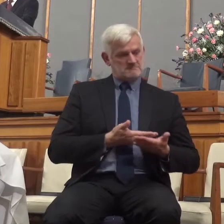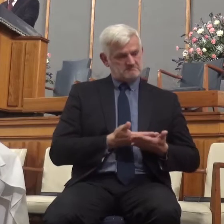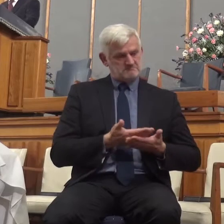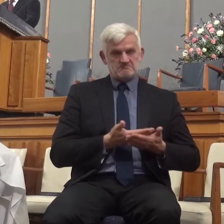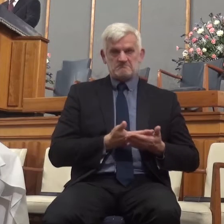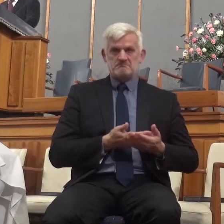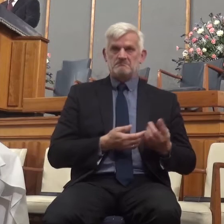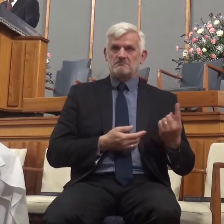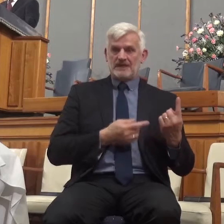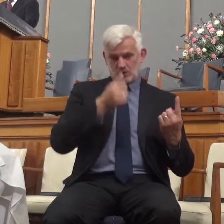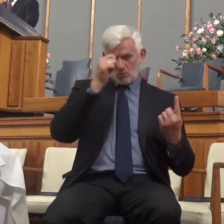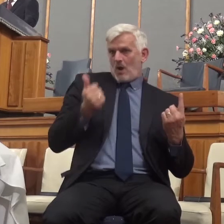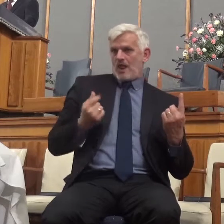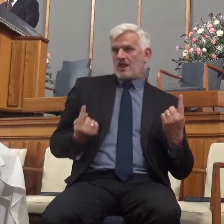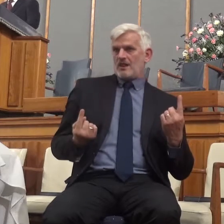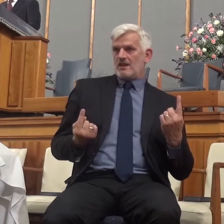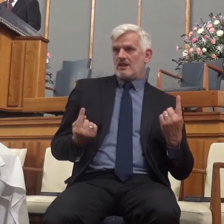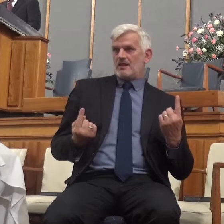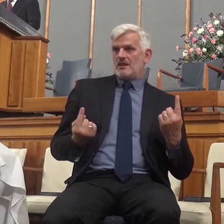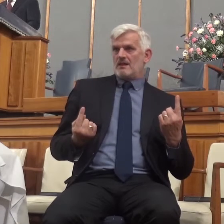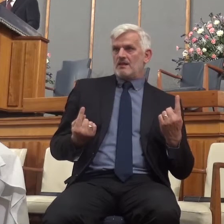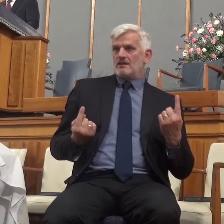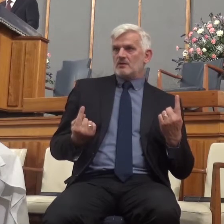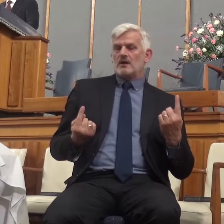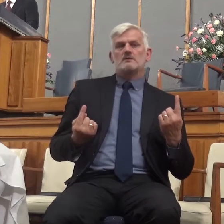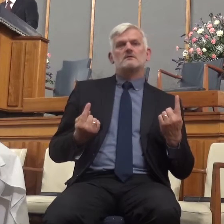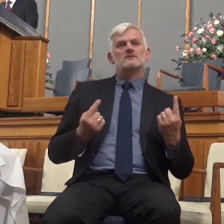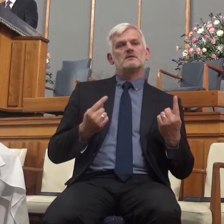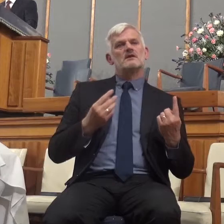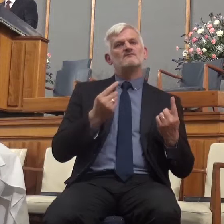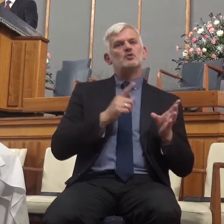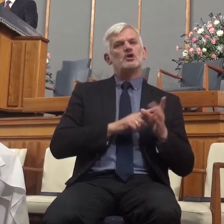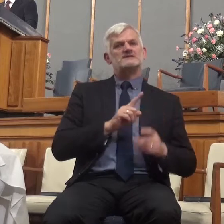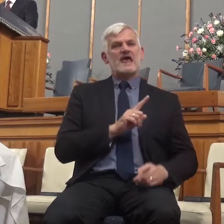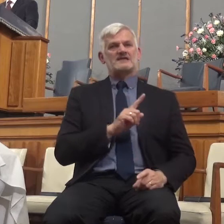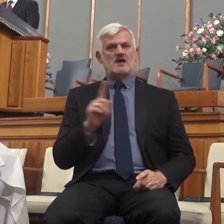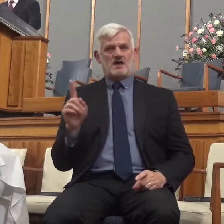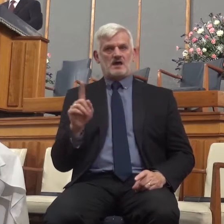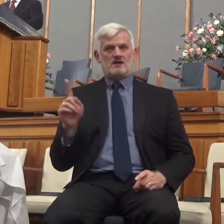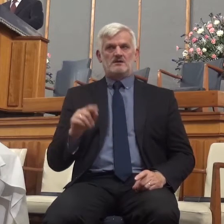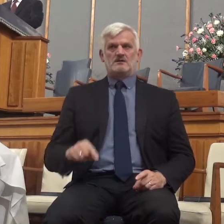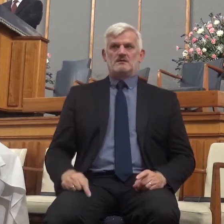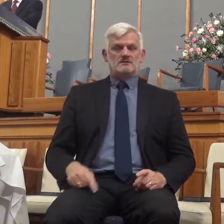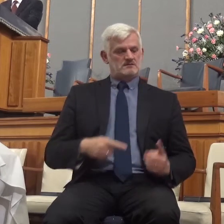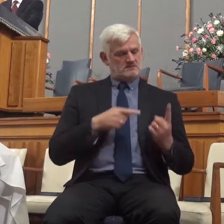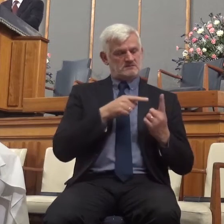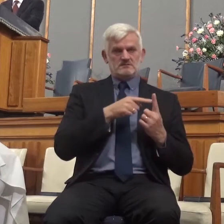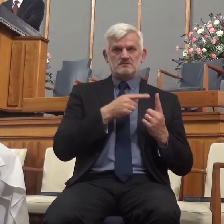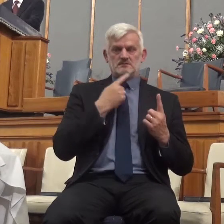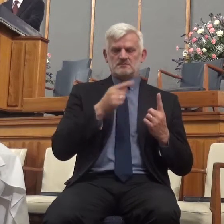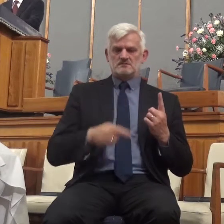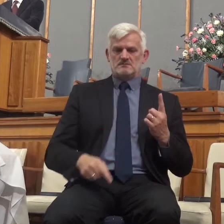him. He knew him very well, and he wrote 2 years later that he had discovered increasingly he was